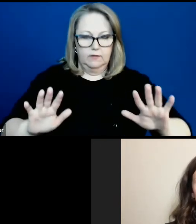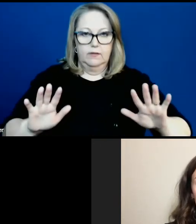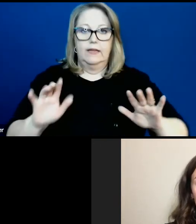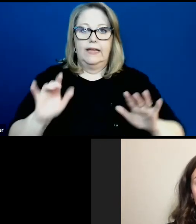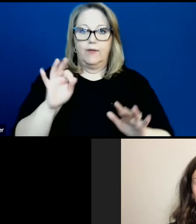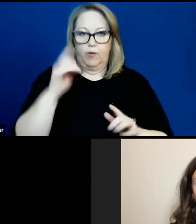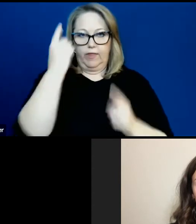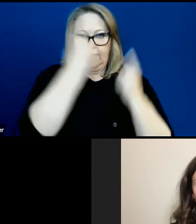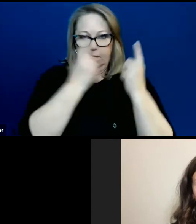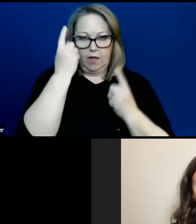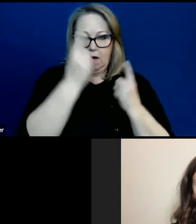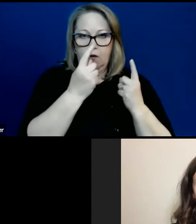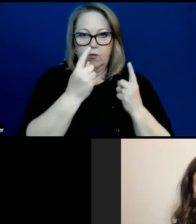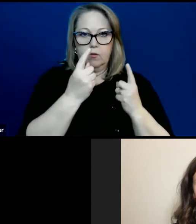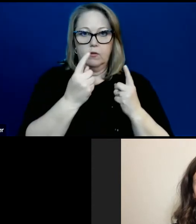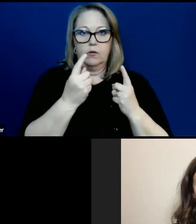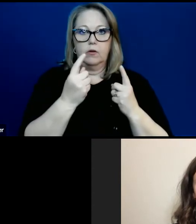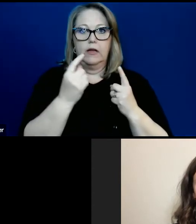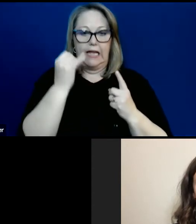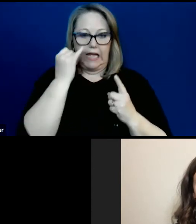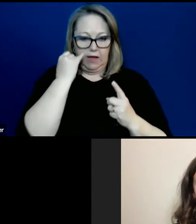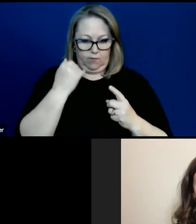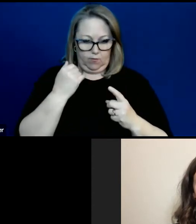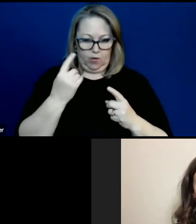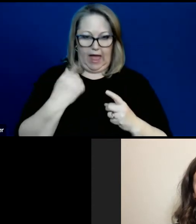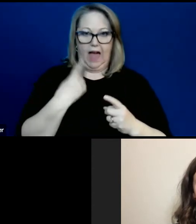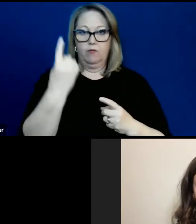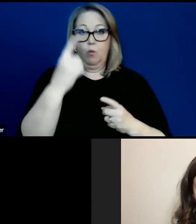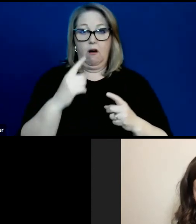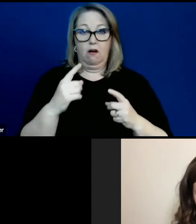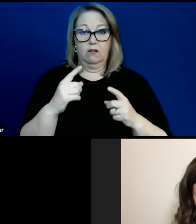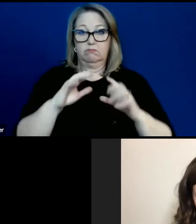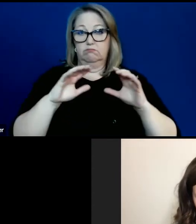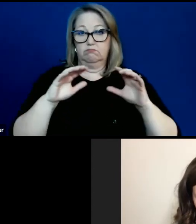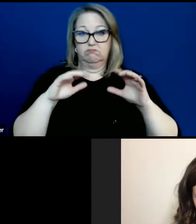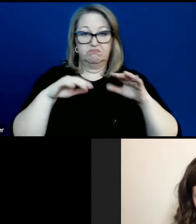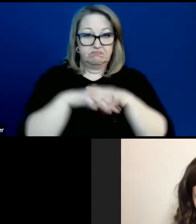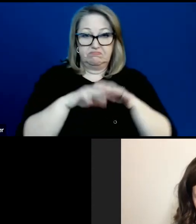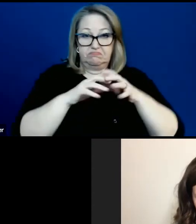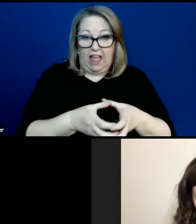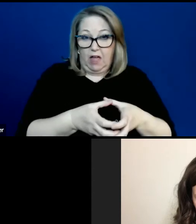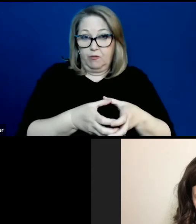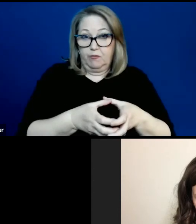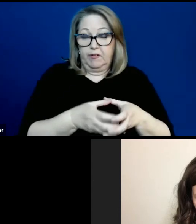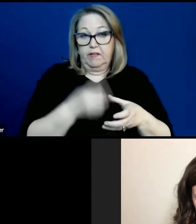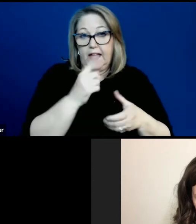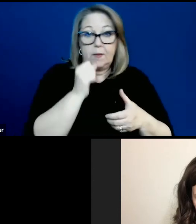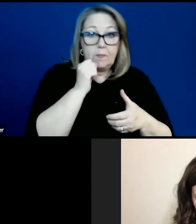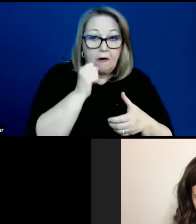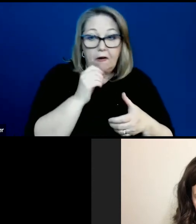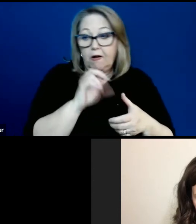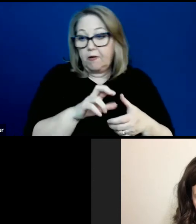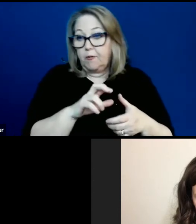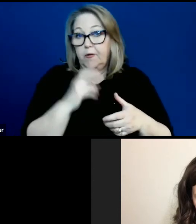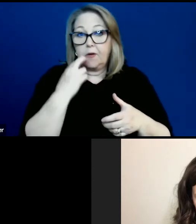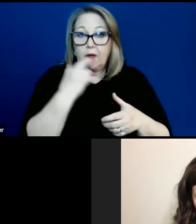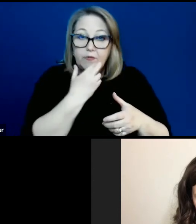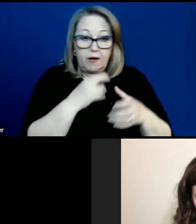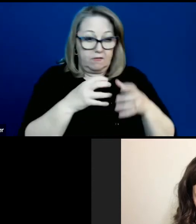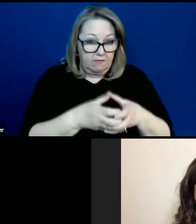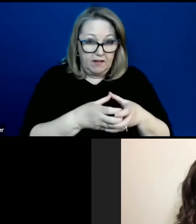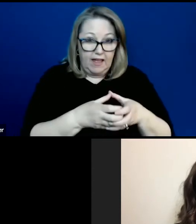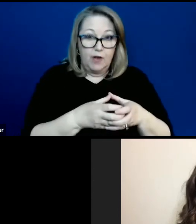impact of a breakout at an event, at a restaurant, at a bar, at a facility, and what the end ramifications